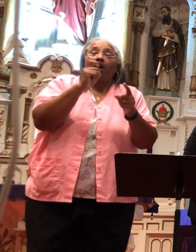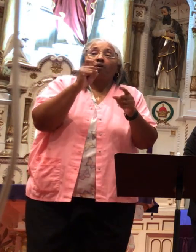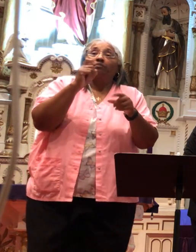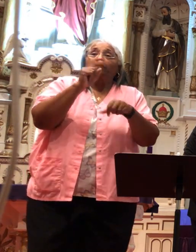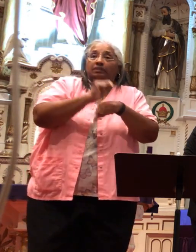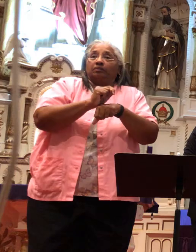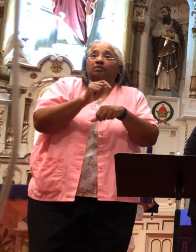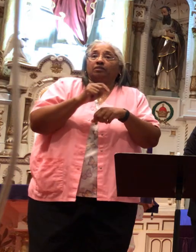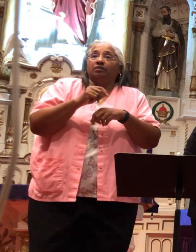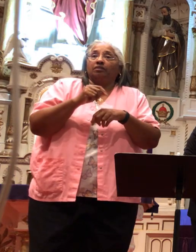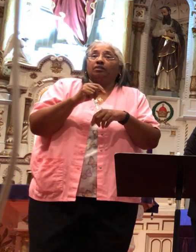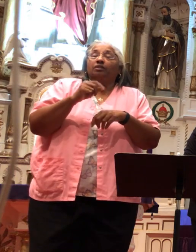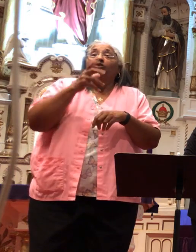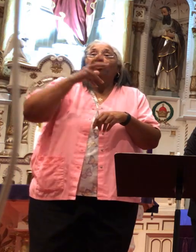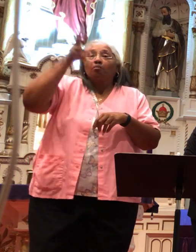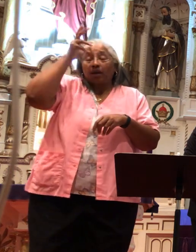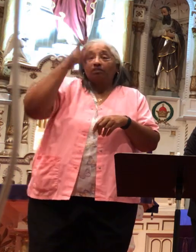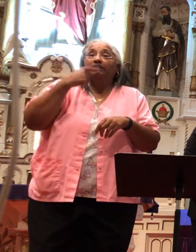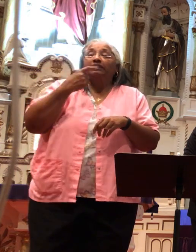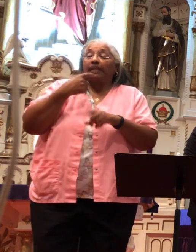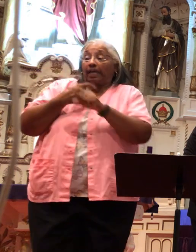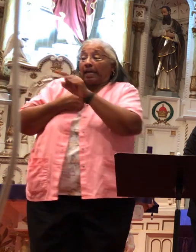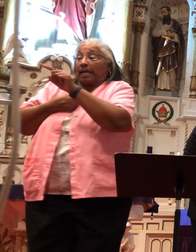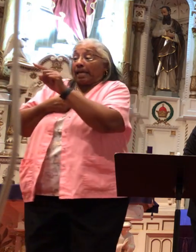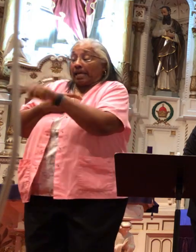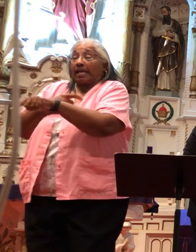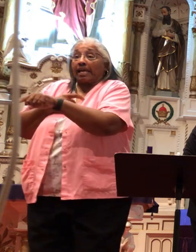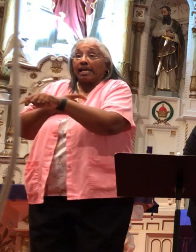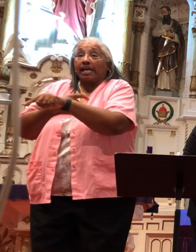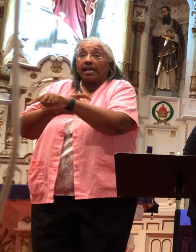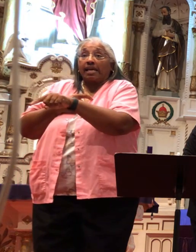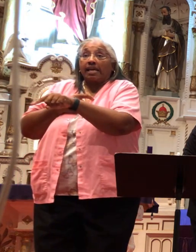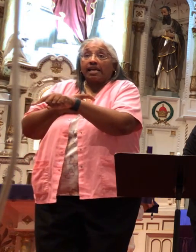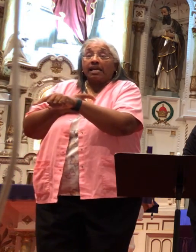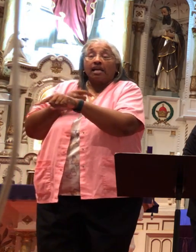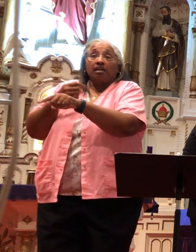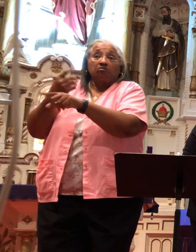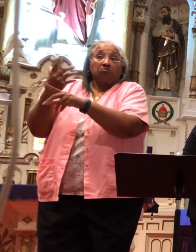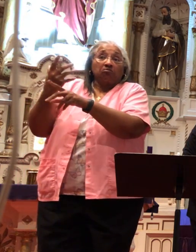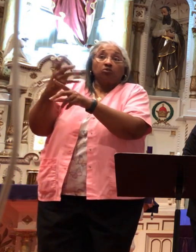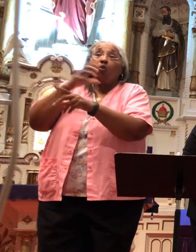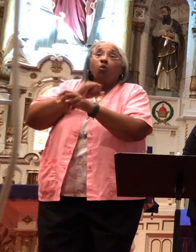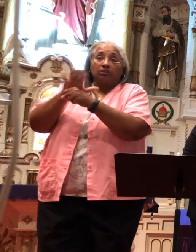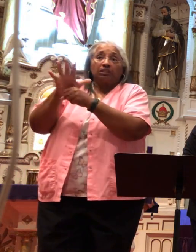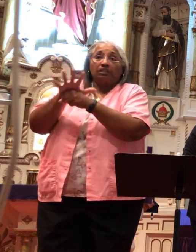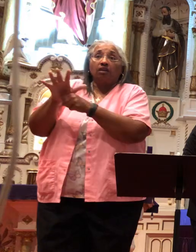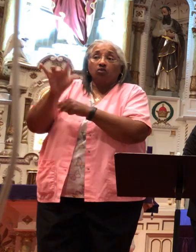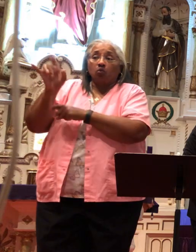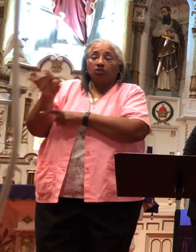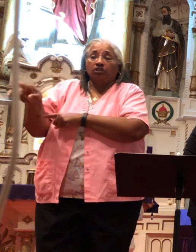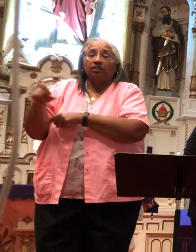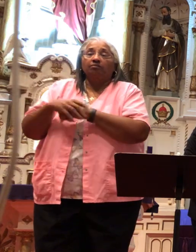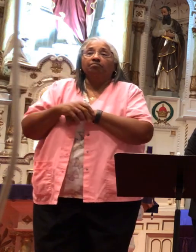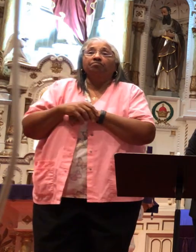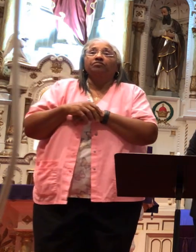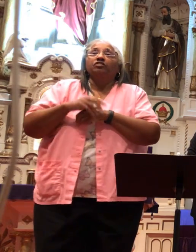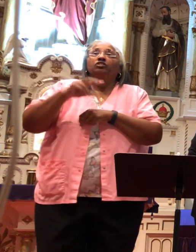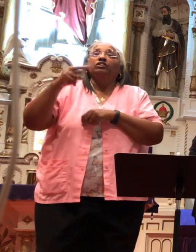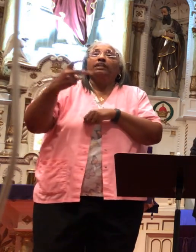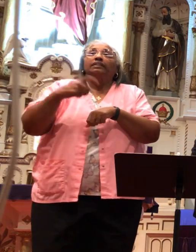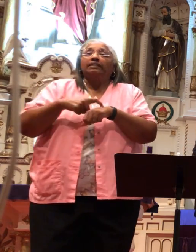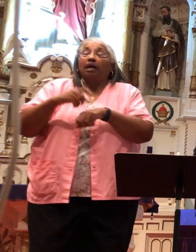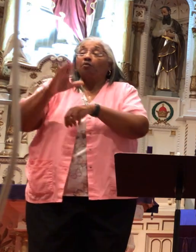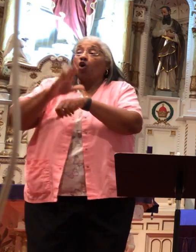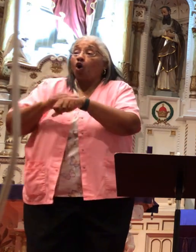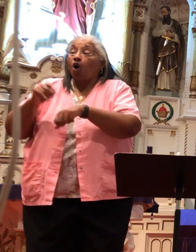parents said, "He is of age. Question him." So a second time, they called the man who had been blind and